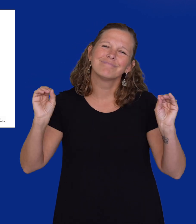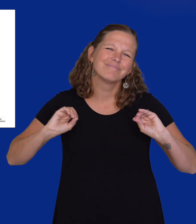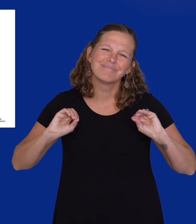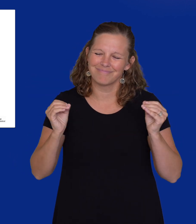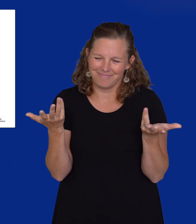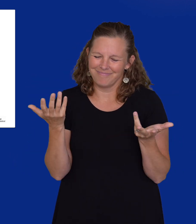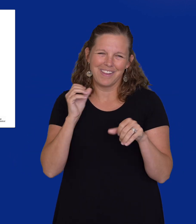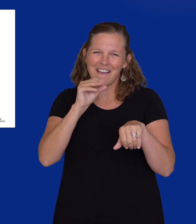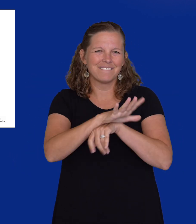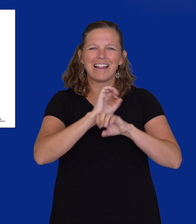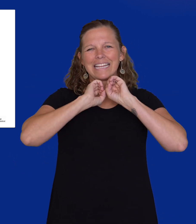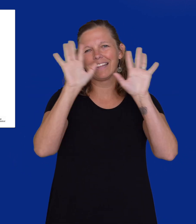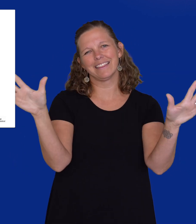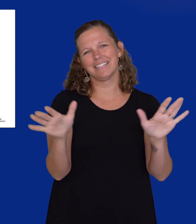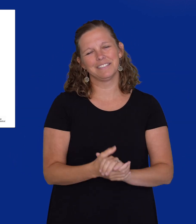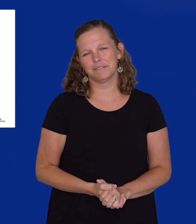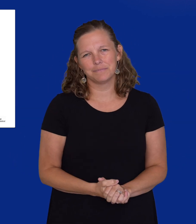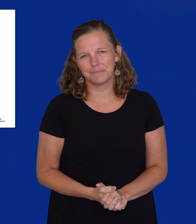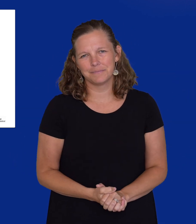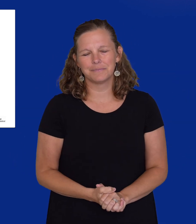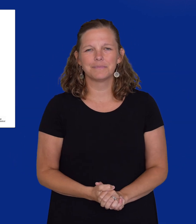to normal results.